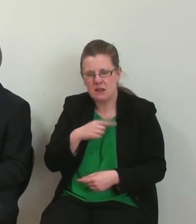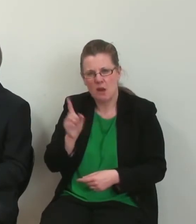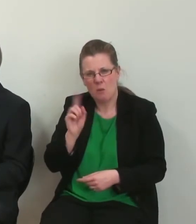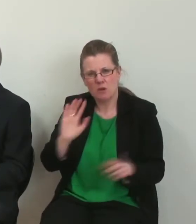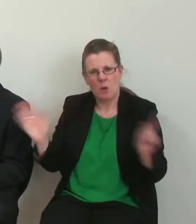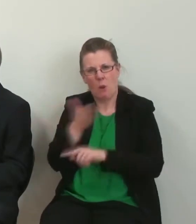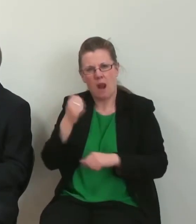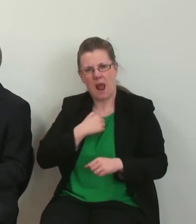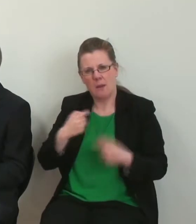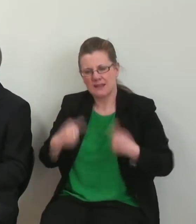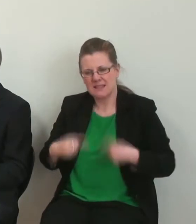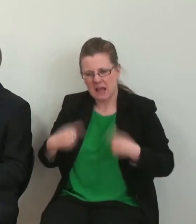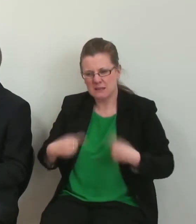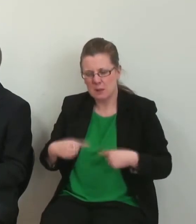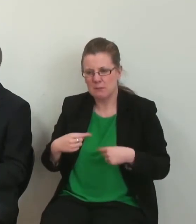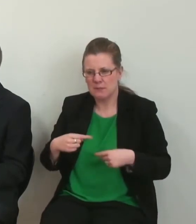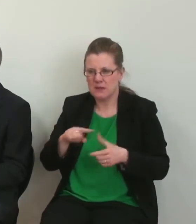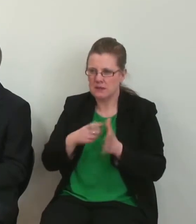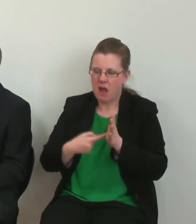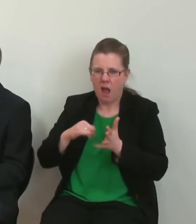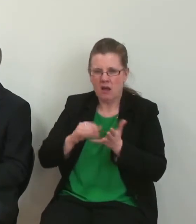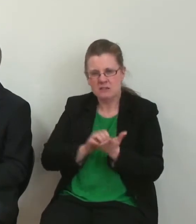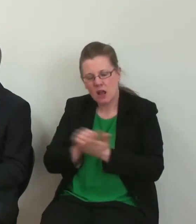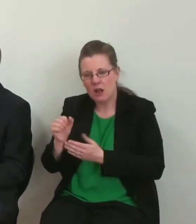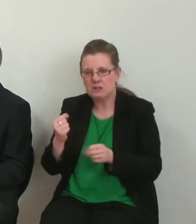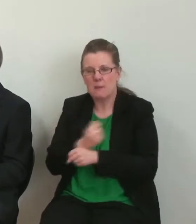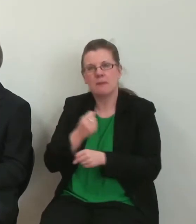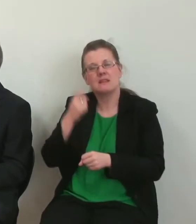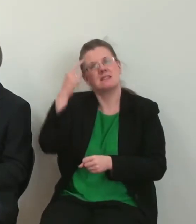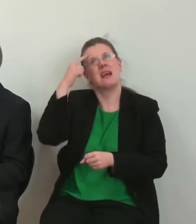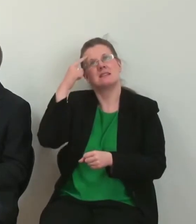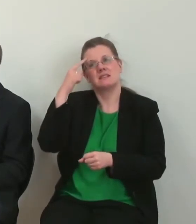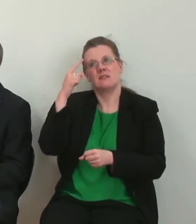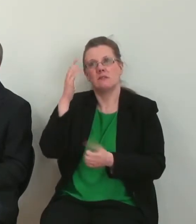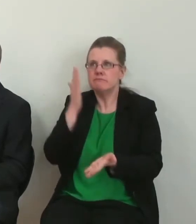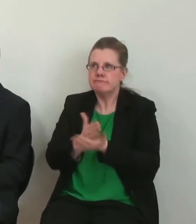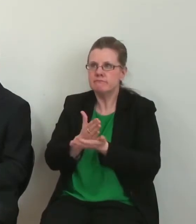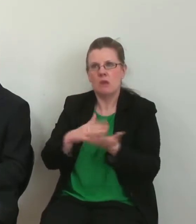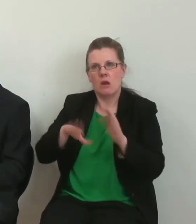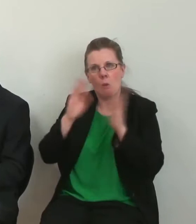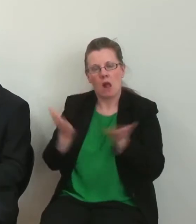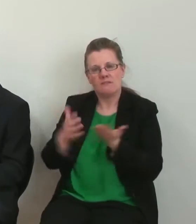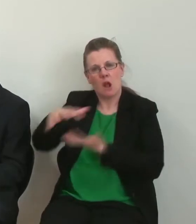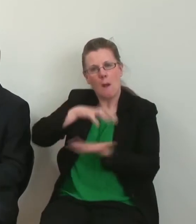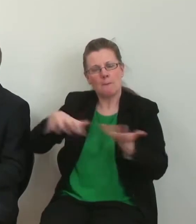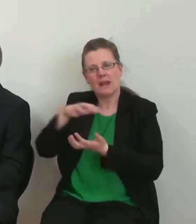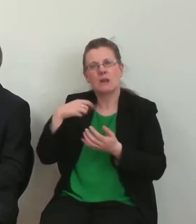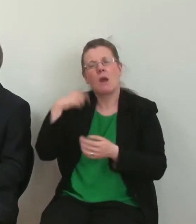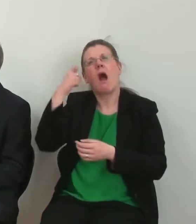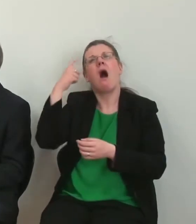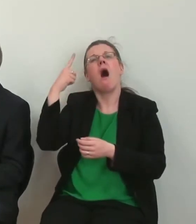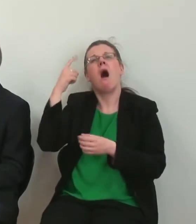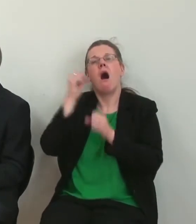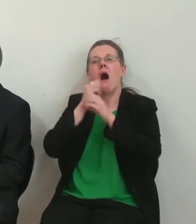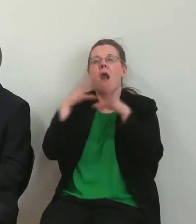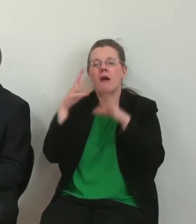what our entitlement is. Arts and culture helps make sense of a very complicated world. Yeah. And it can be a really